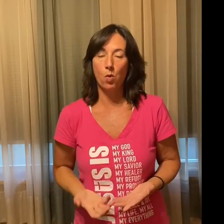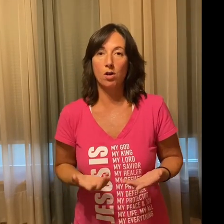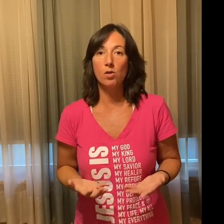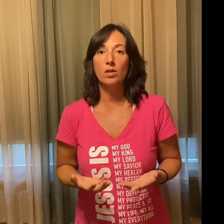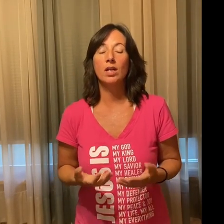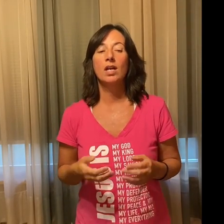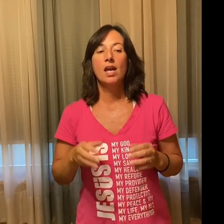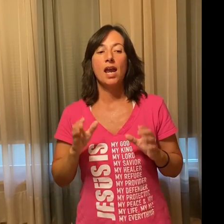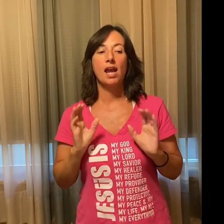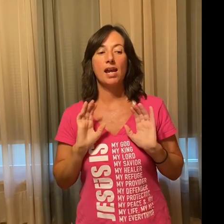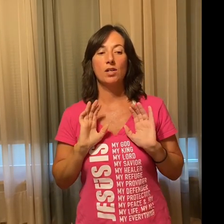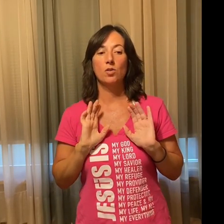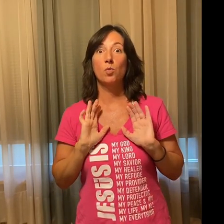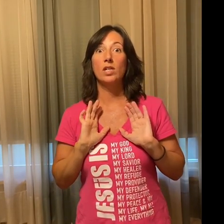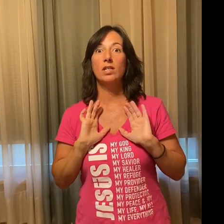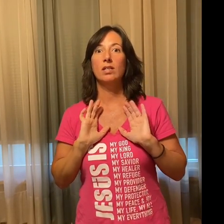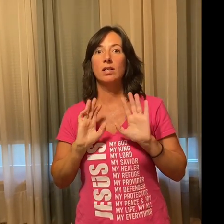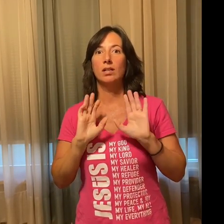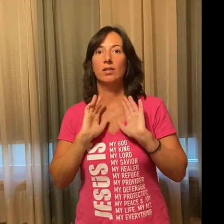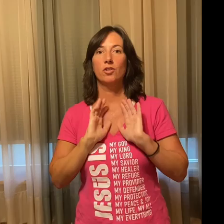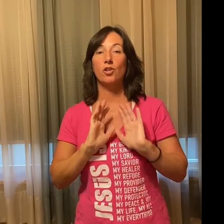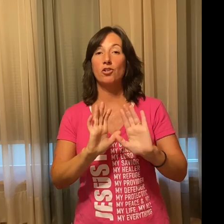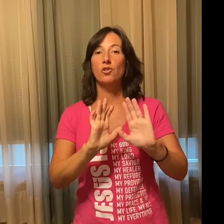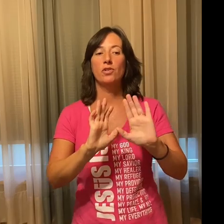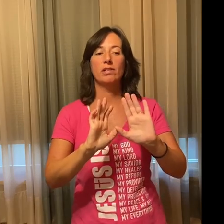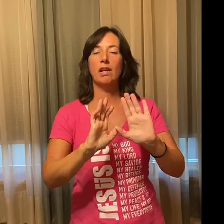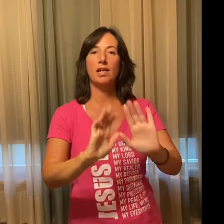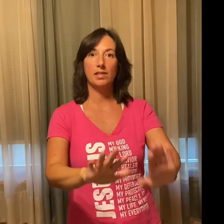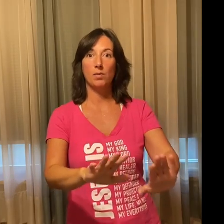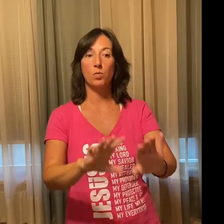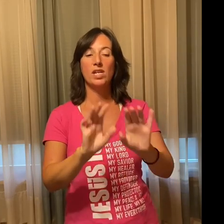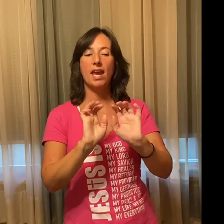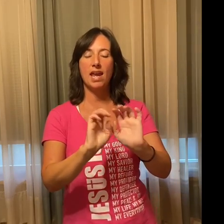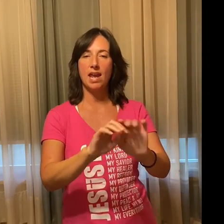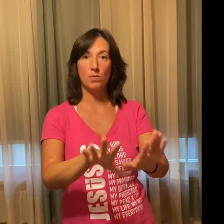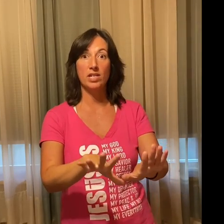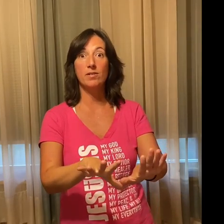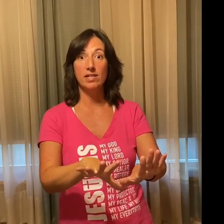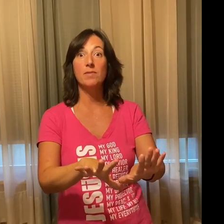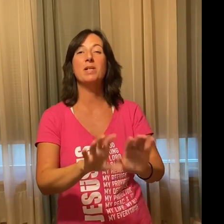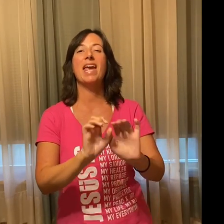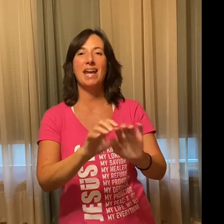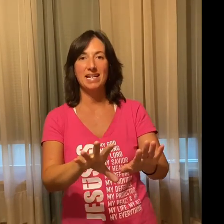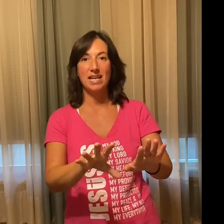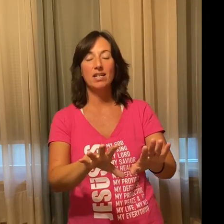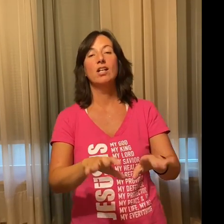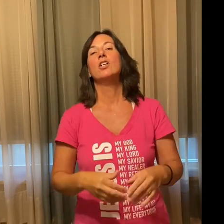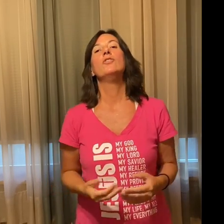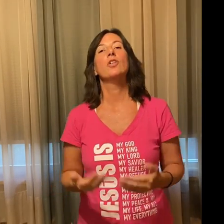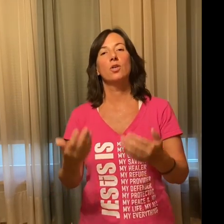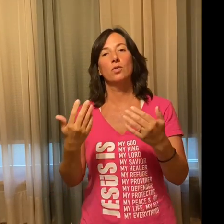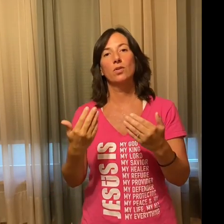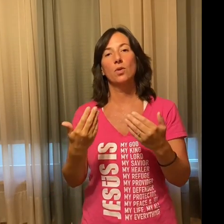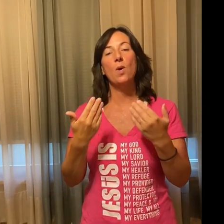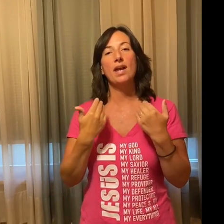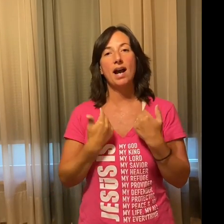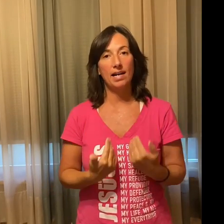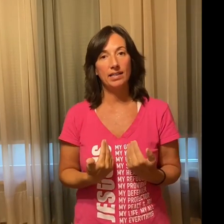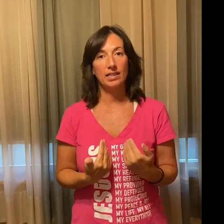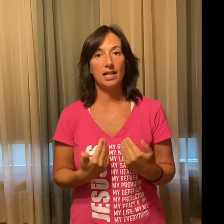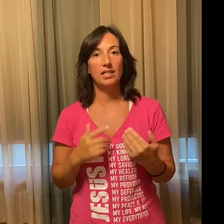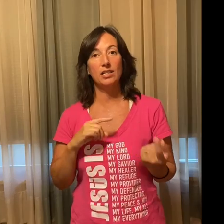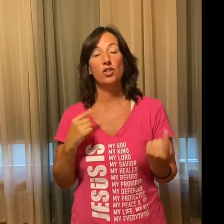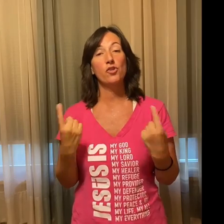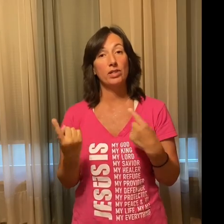the world, and we start to dislike them. We hate it. So the way